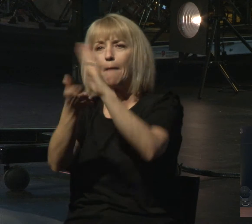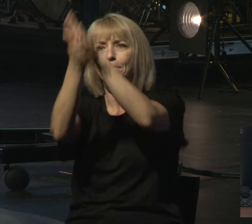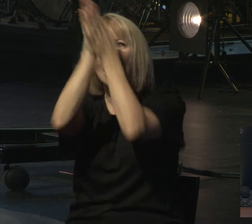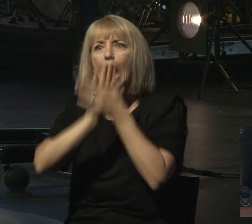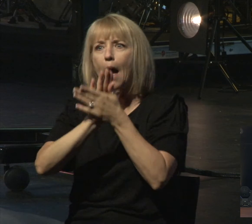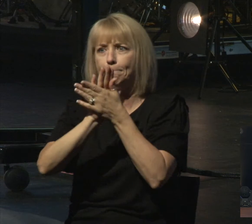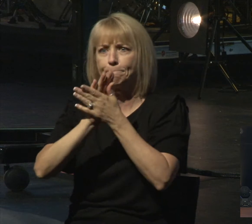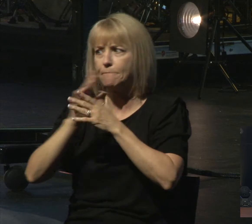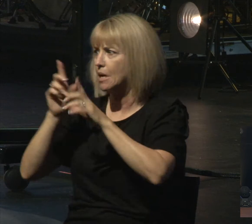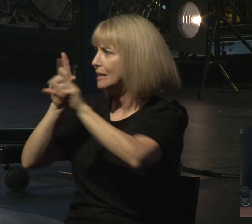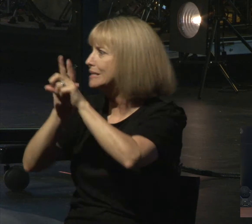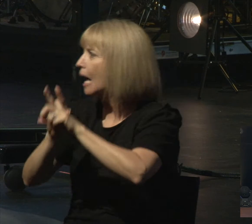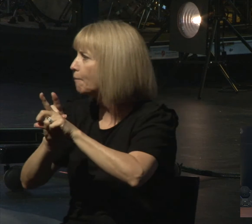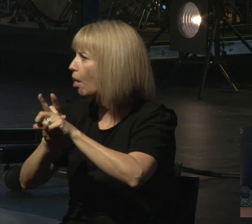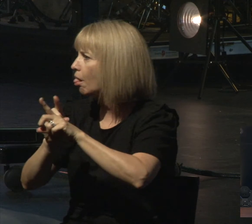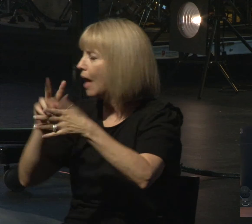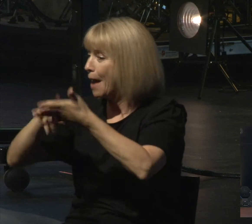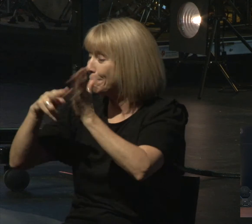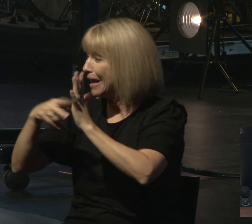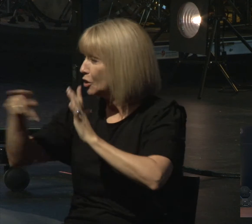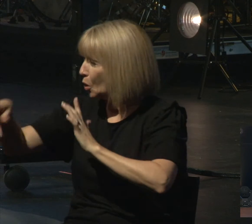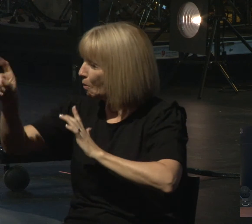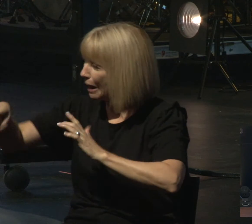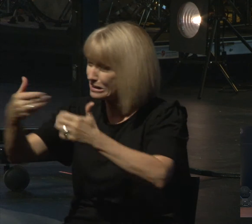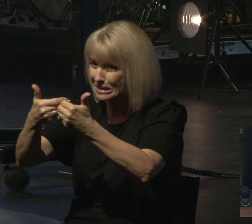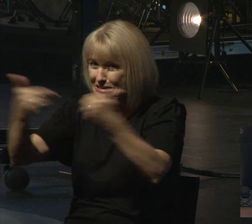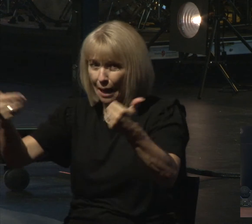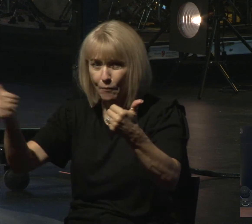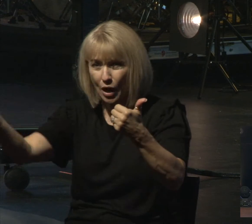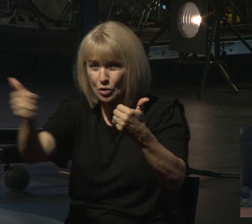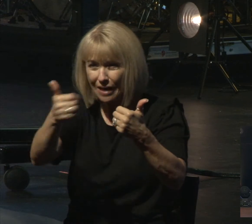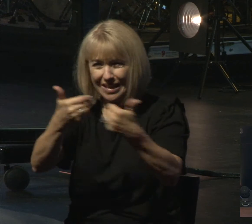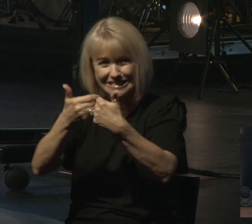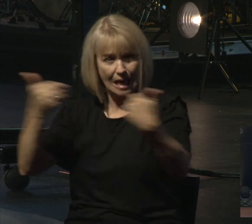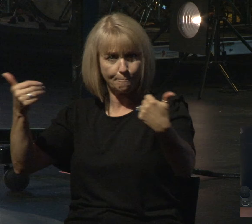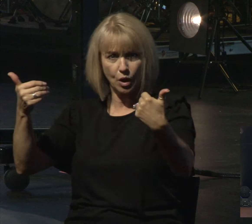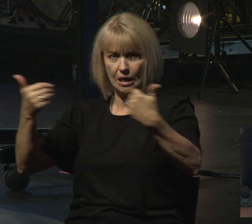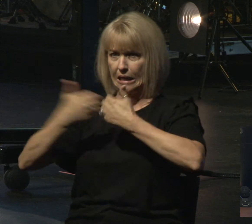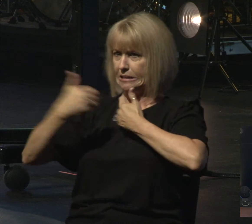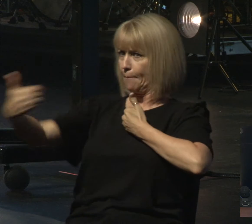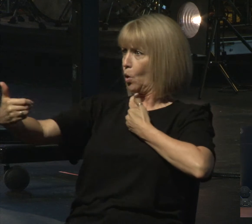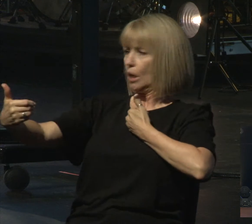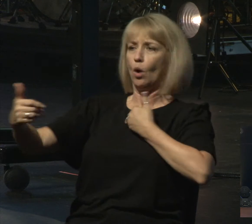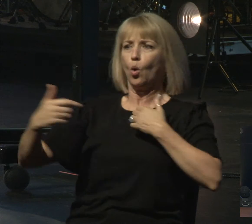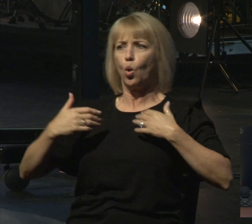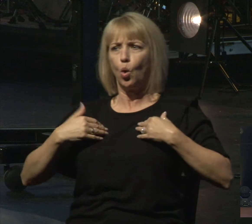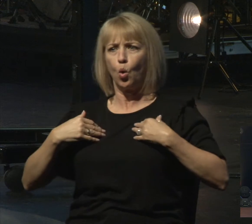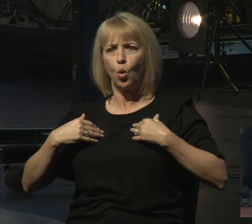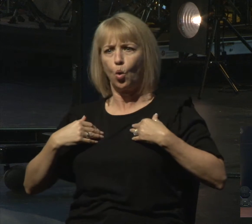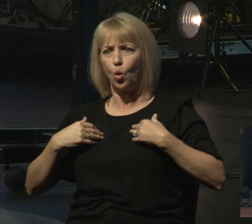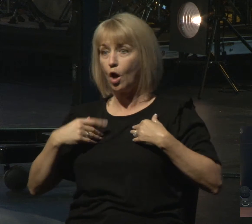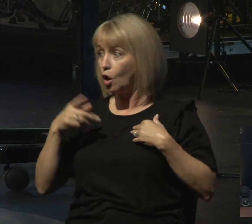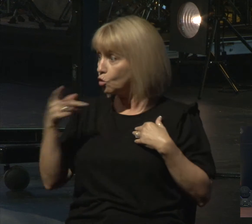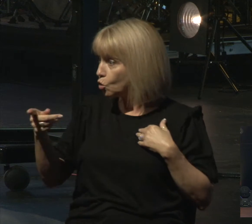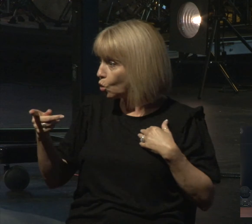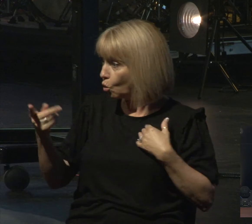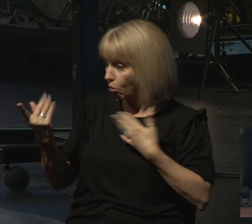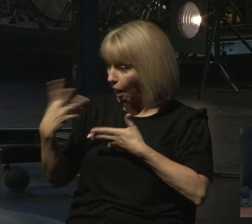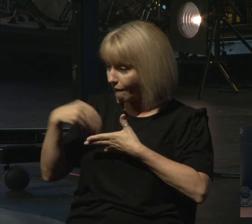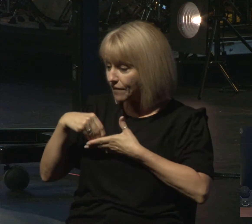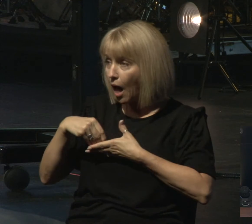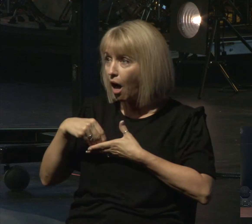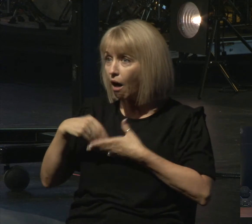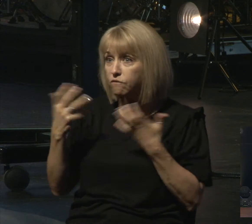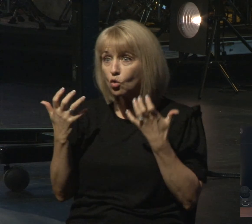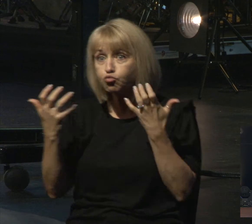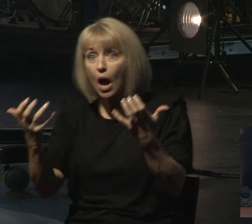separate themselves into 2 separate divisions. He says, I need you to understand, are you part of the crowd or are you one of my disciples? Are you